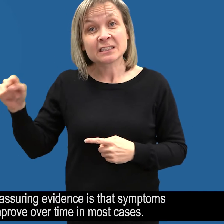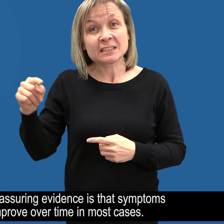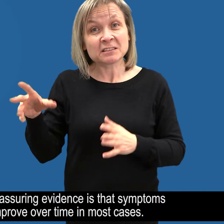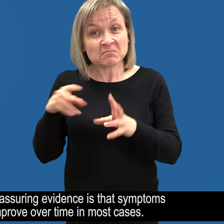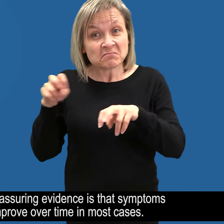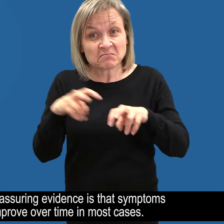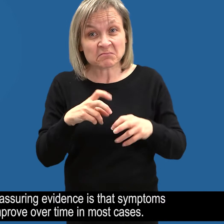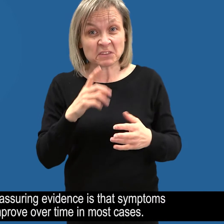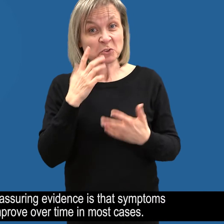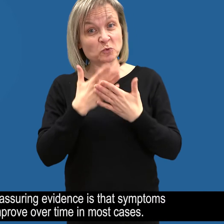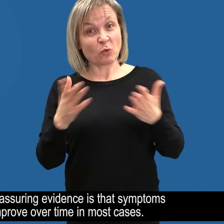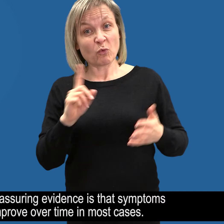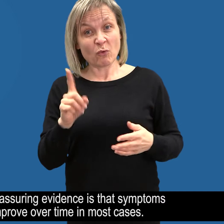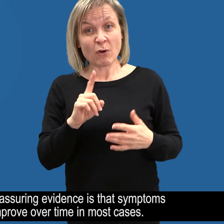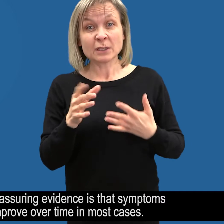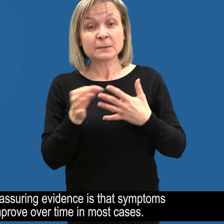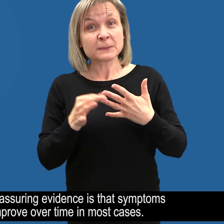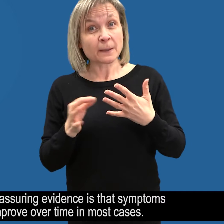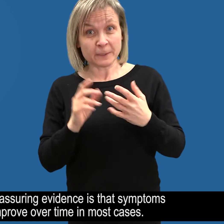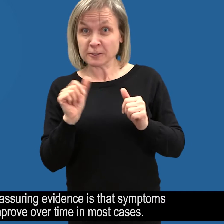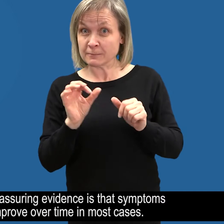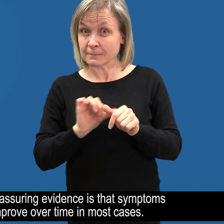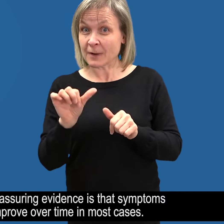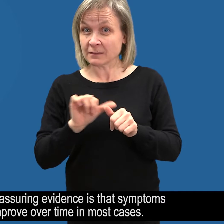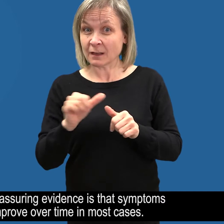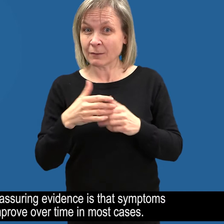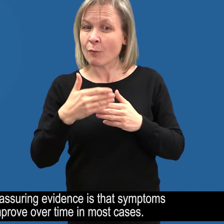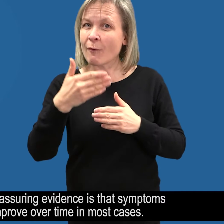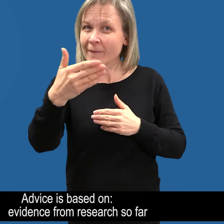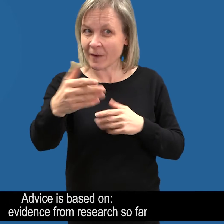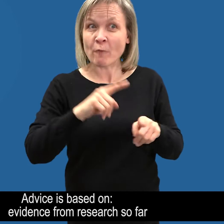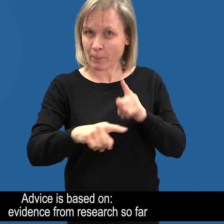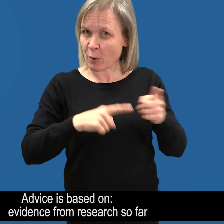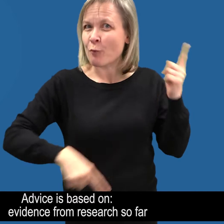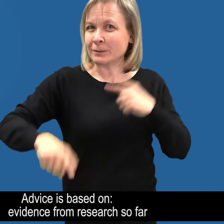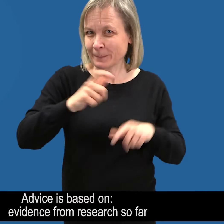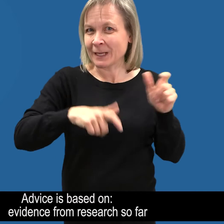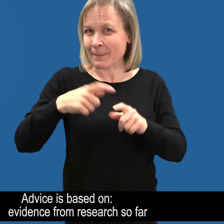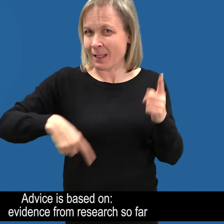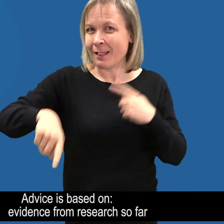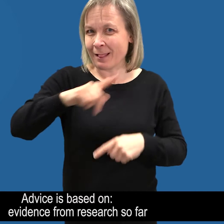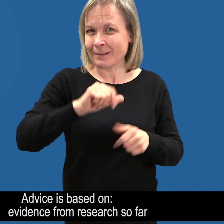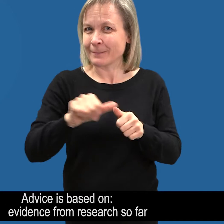The reassuring evidence is that symptoms improve over time in most cases.